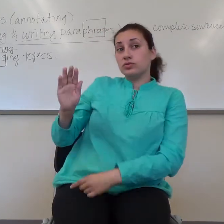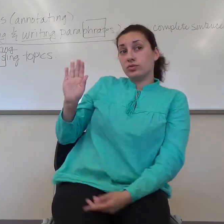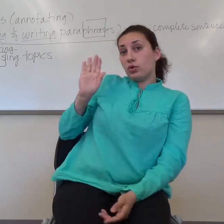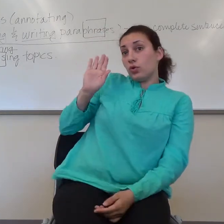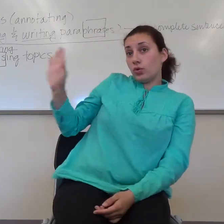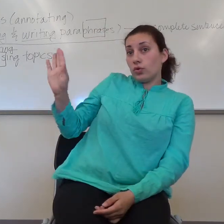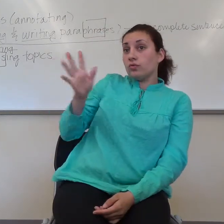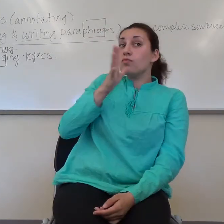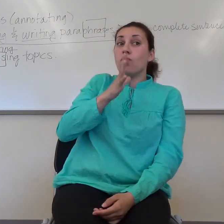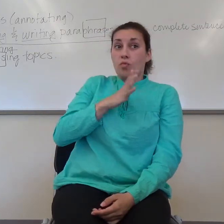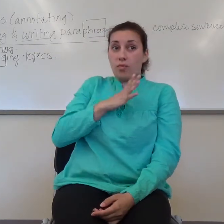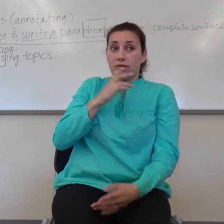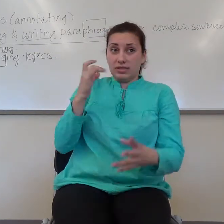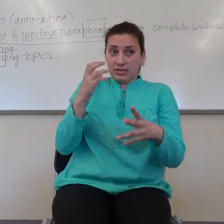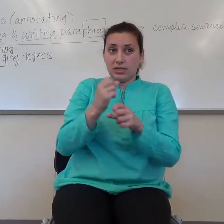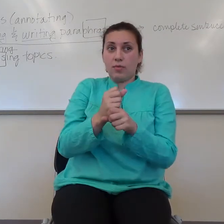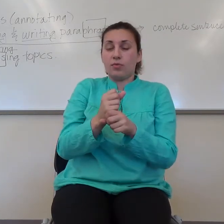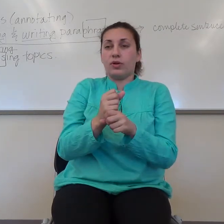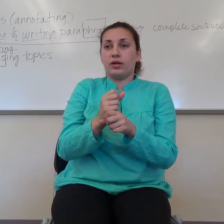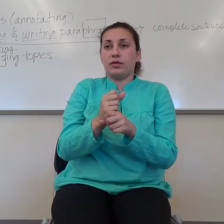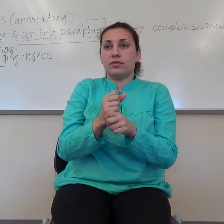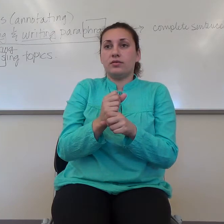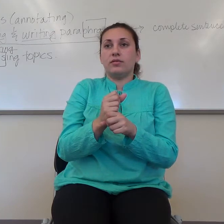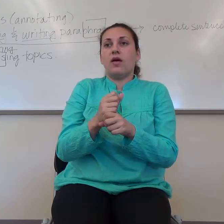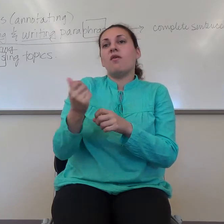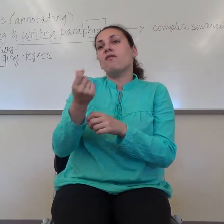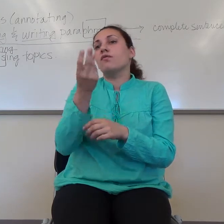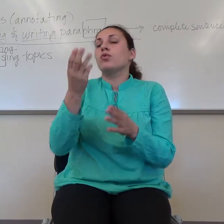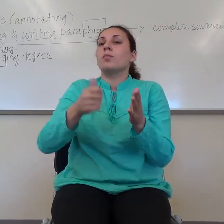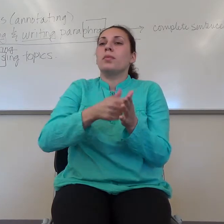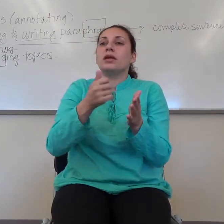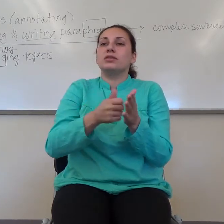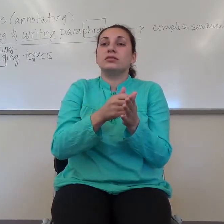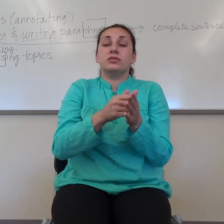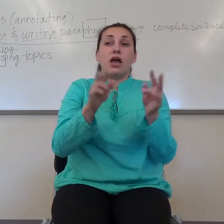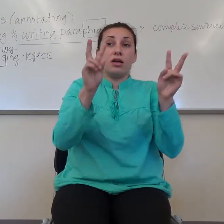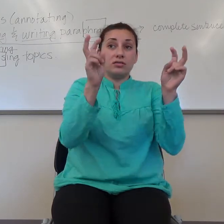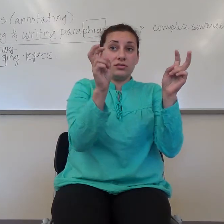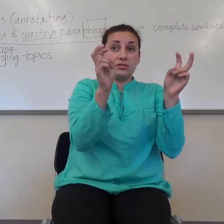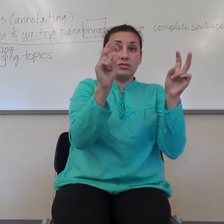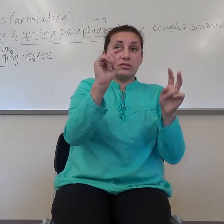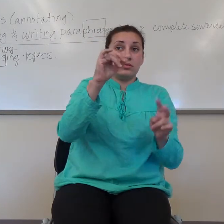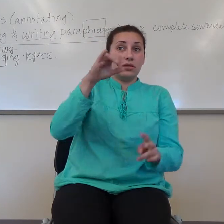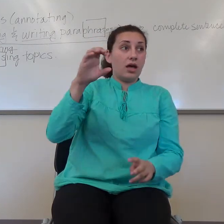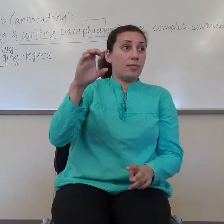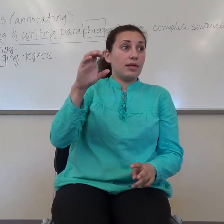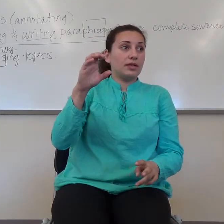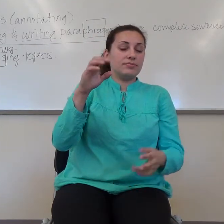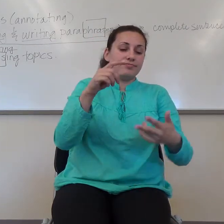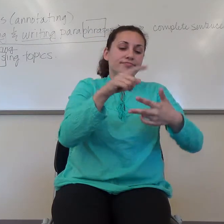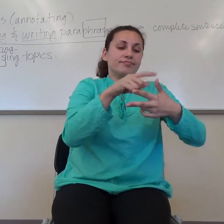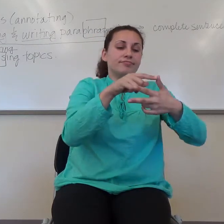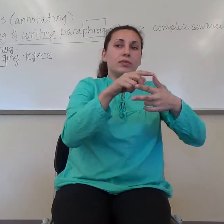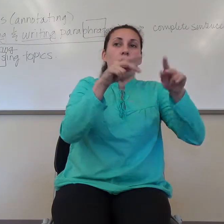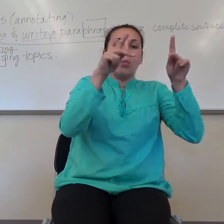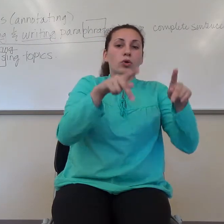of some of those pages. The topic is the person, place, event, or idea